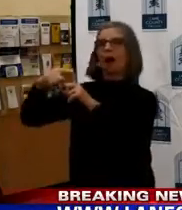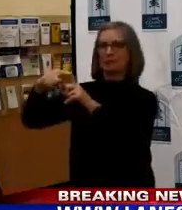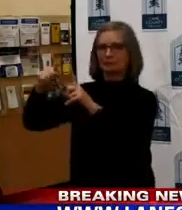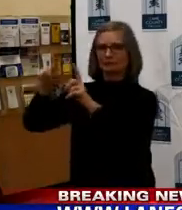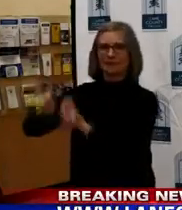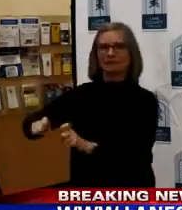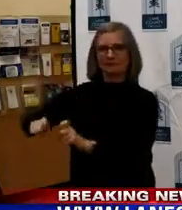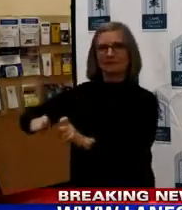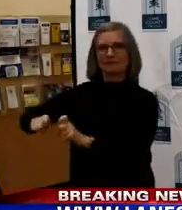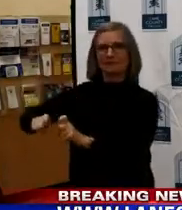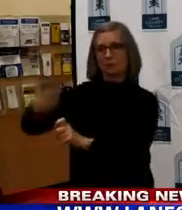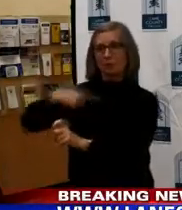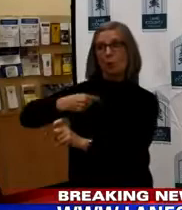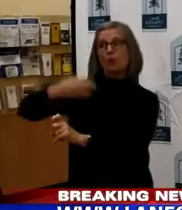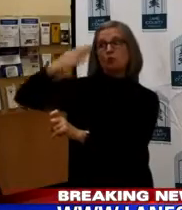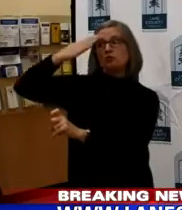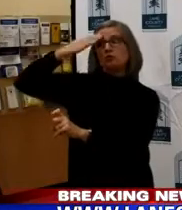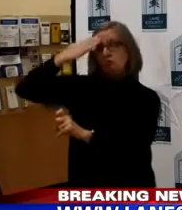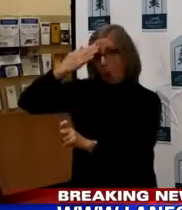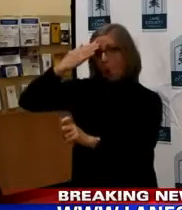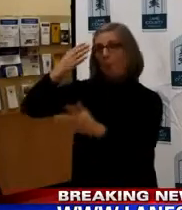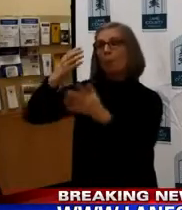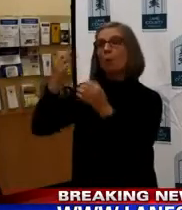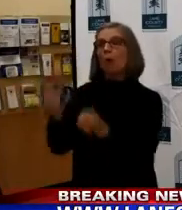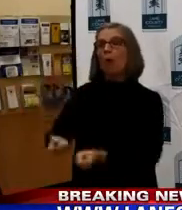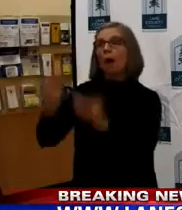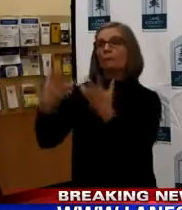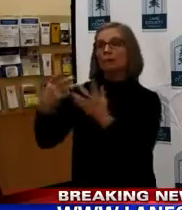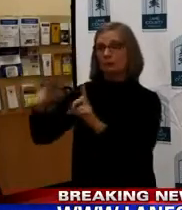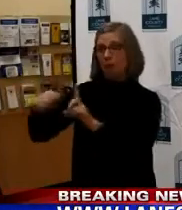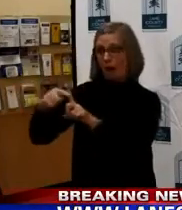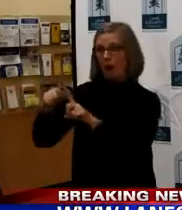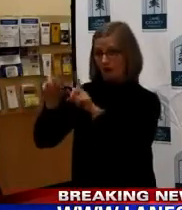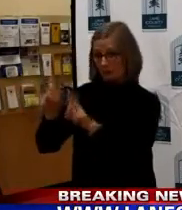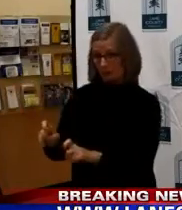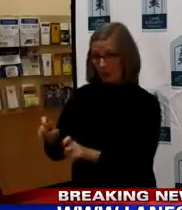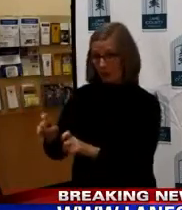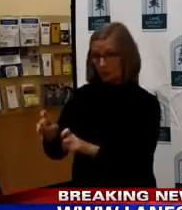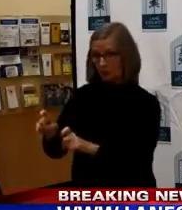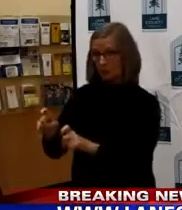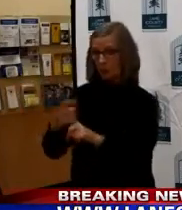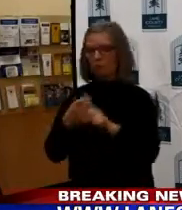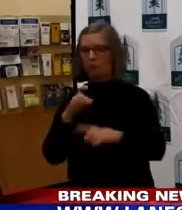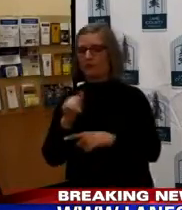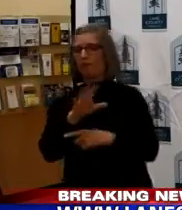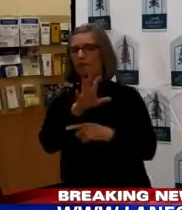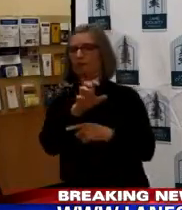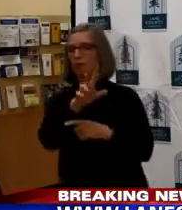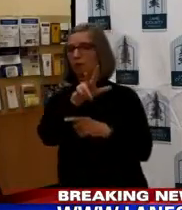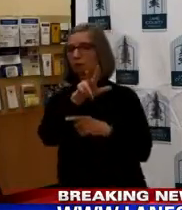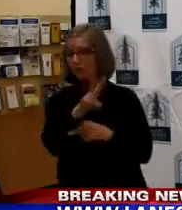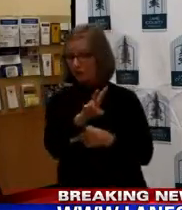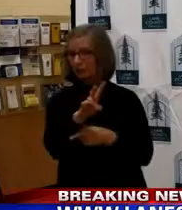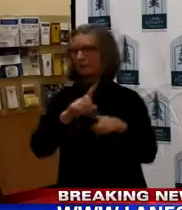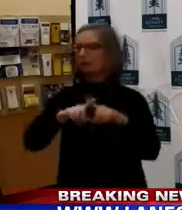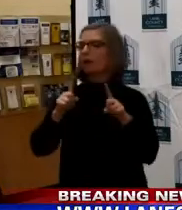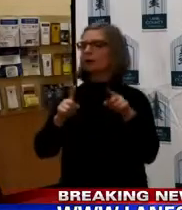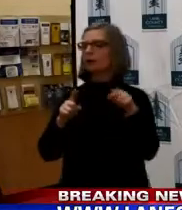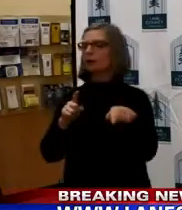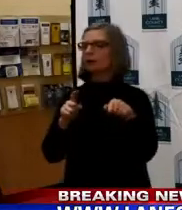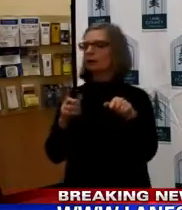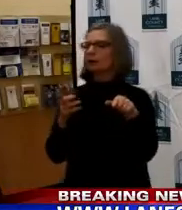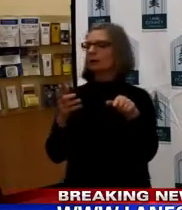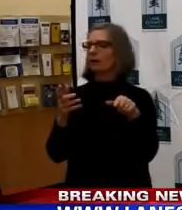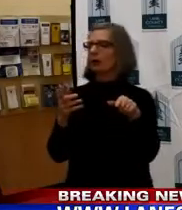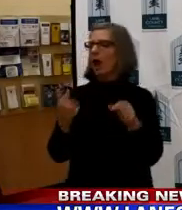know how many positive tests we have coming back from those 537 roughly, but we don't know how many, the full body